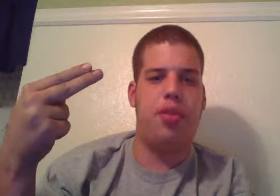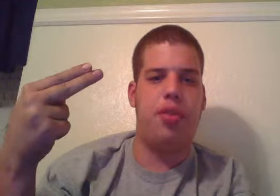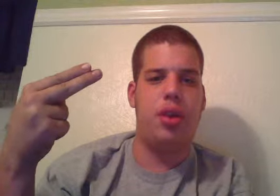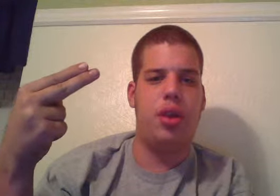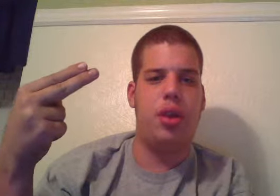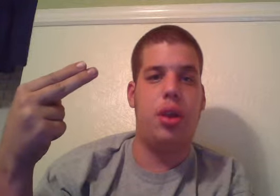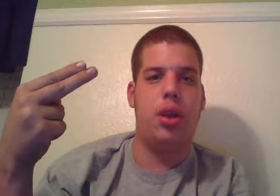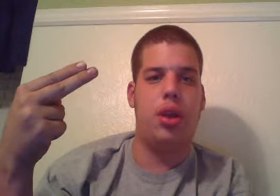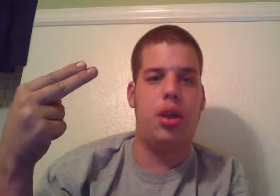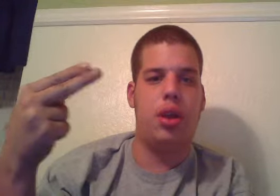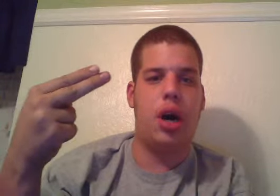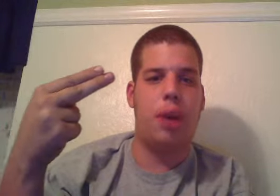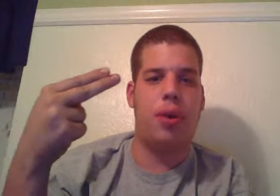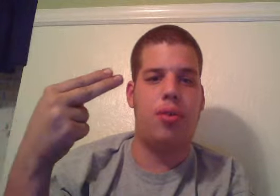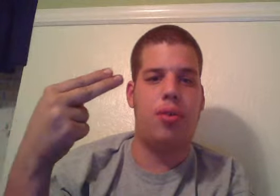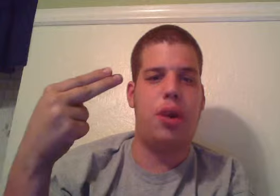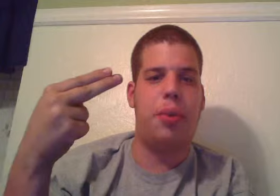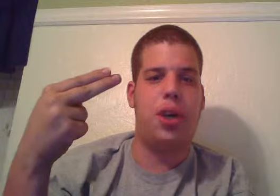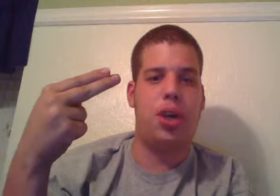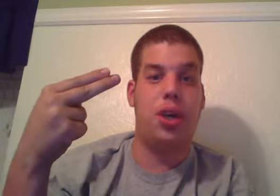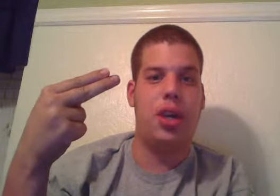eyeballs, pretty much. Yeah.